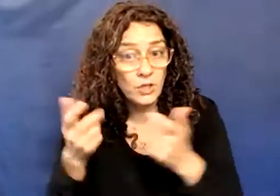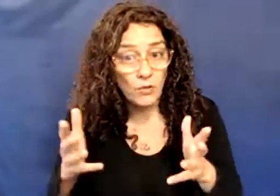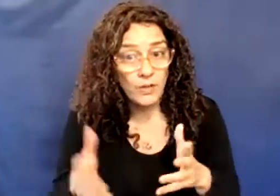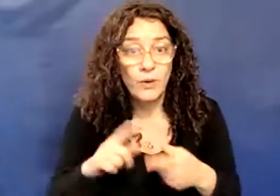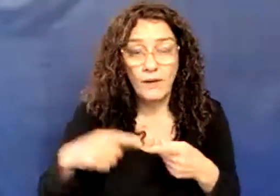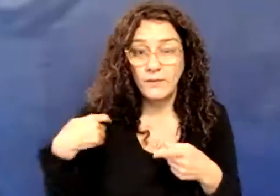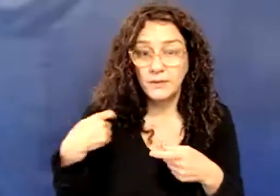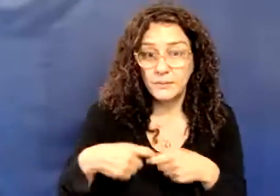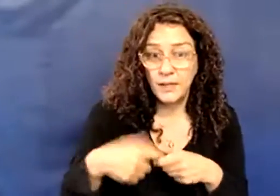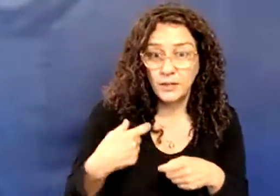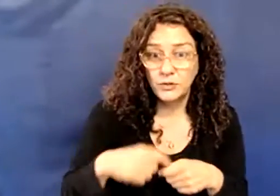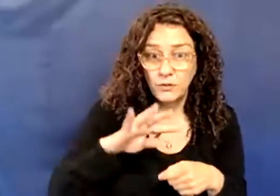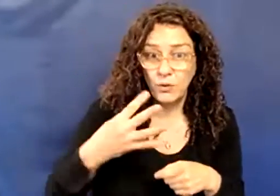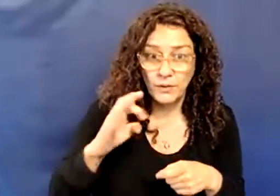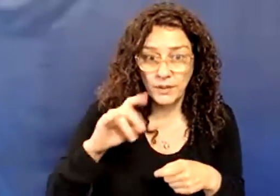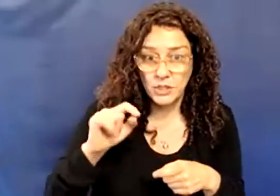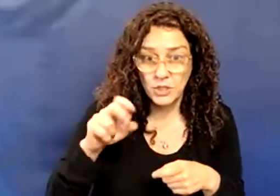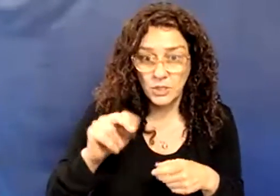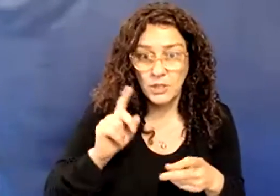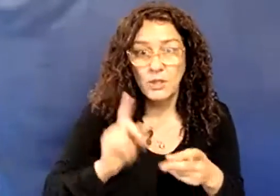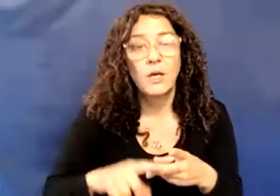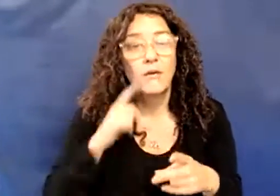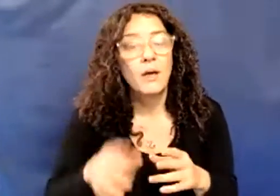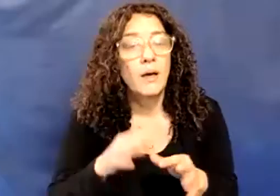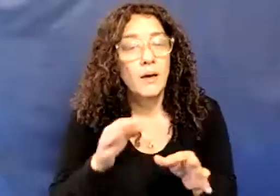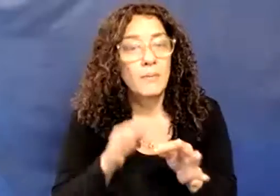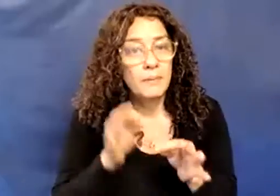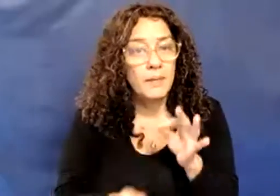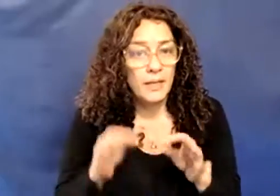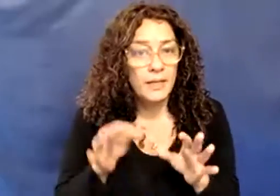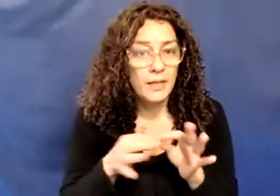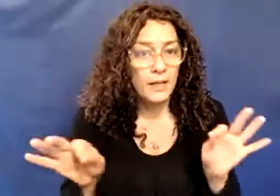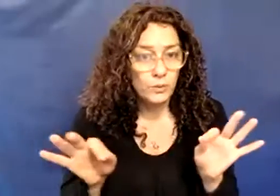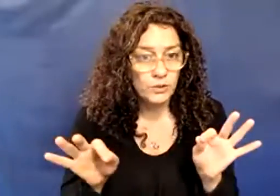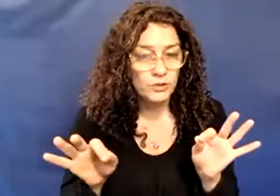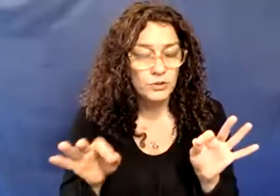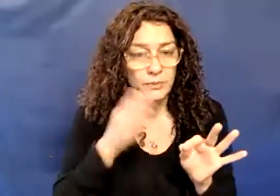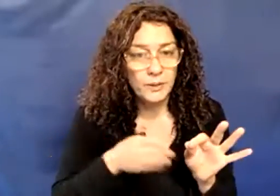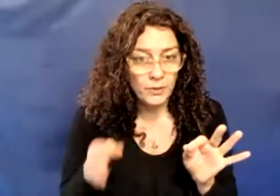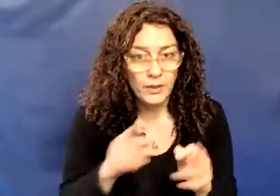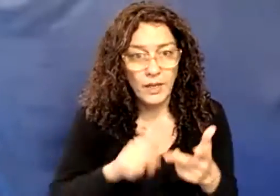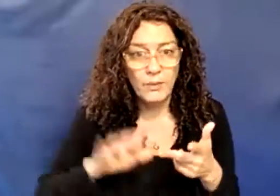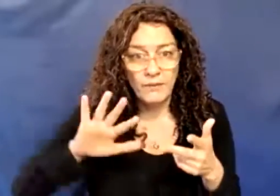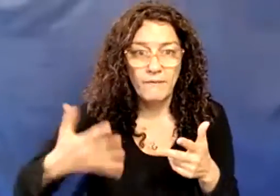4th edition, we have a plain language big book, and we have a 5th edition of the big book coming out.